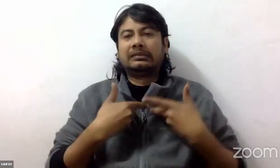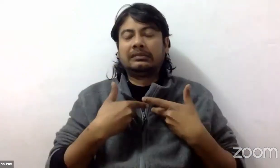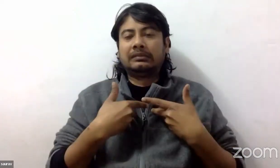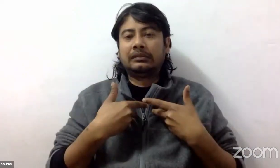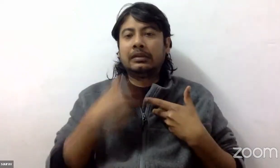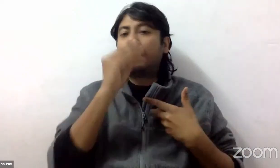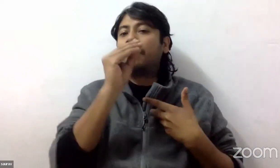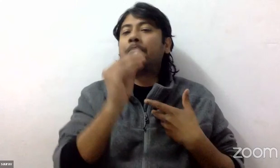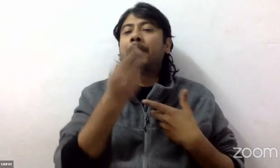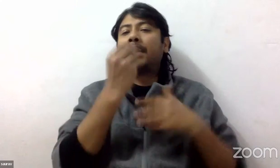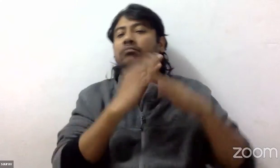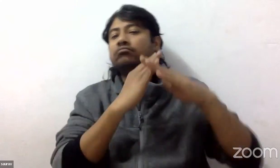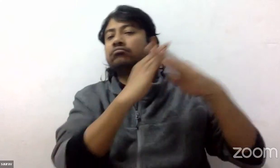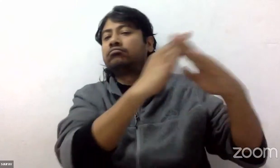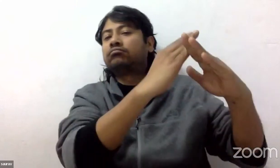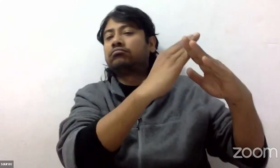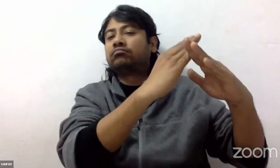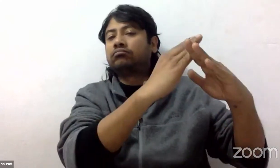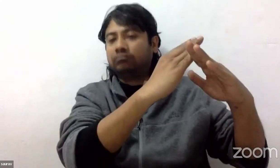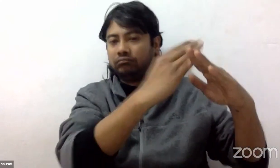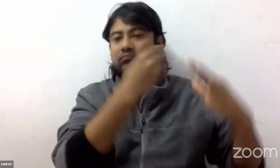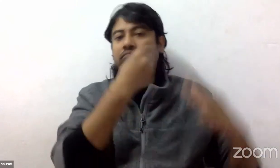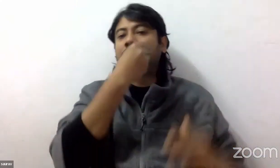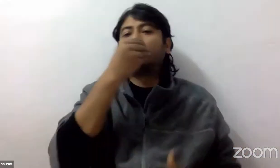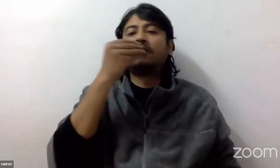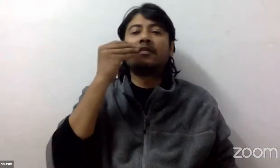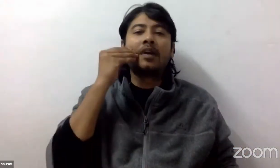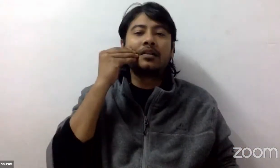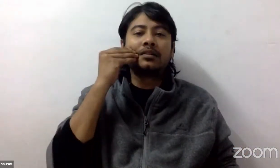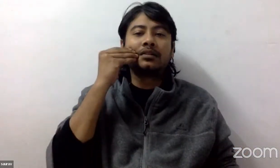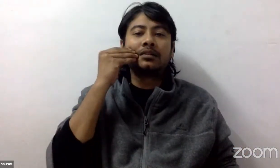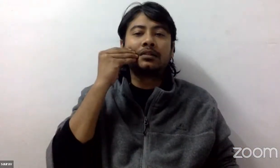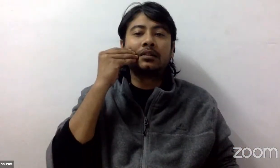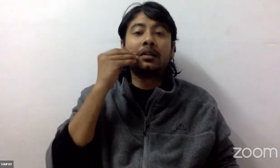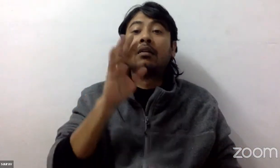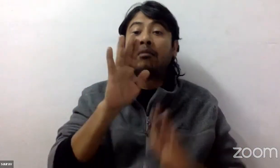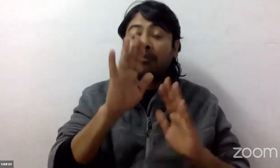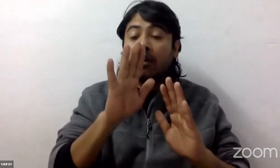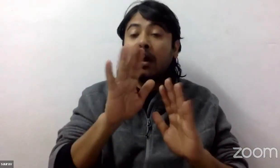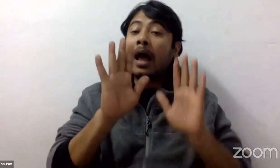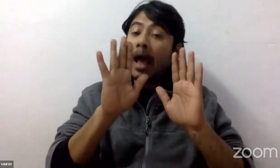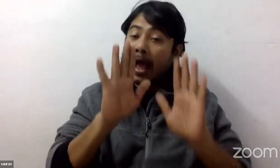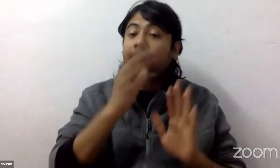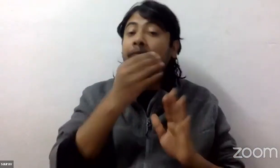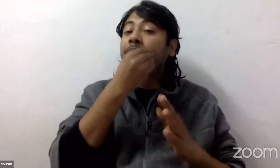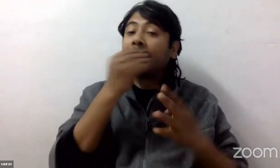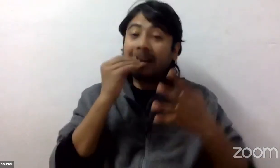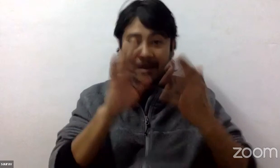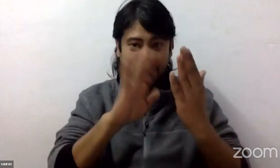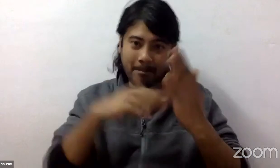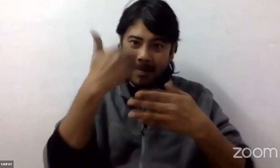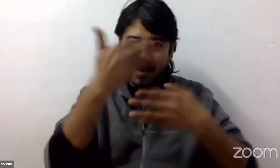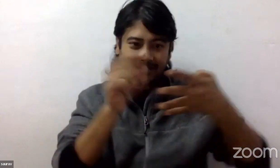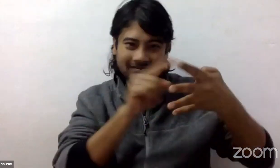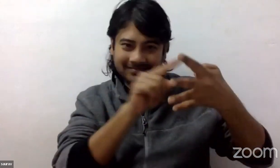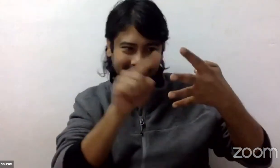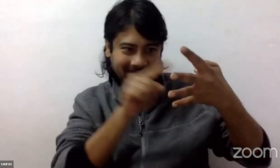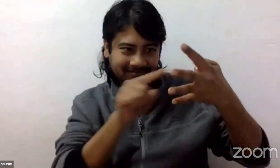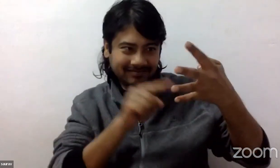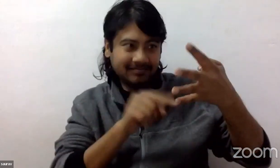fast or not, but we all must observe Ekadashi. Right? So now let us understand there is a science behind. We cannot